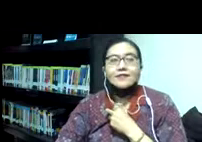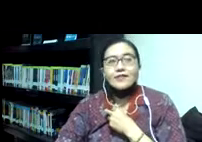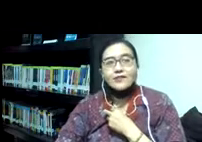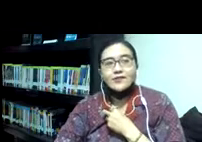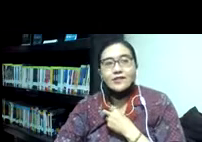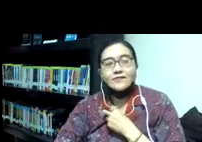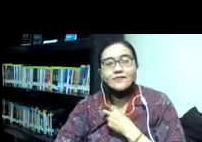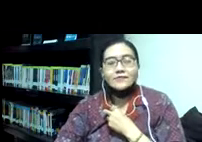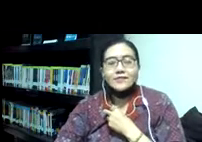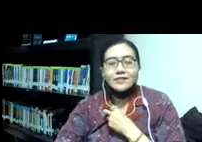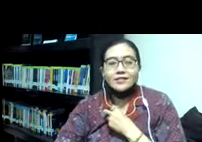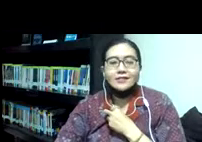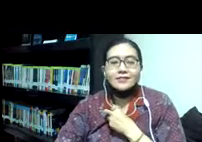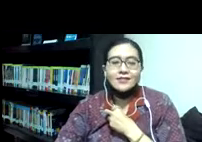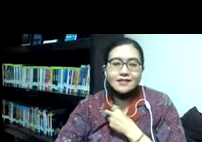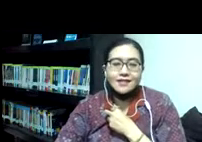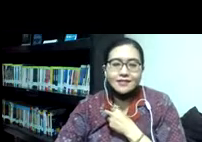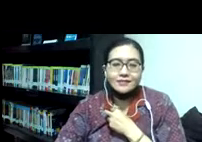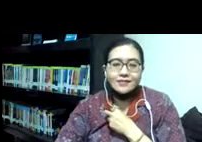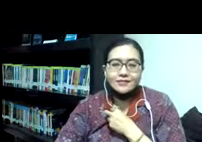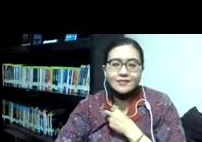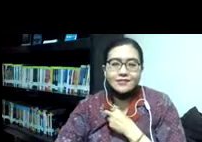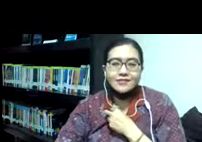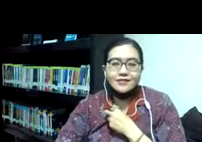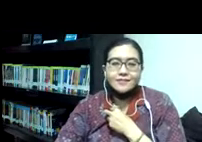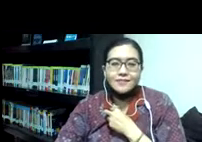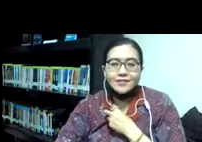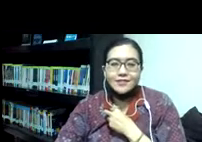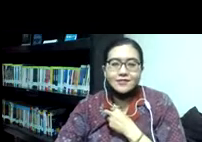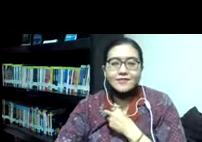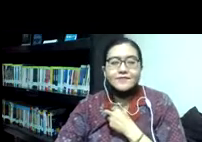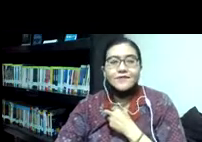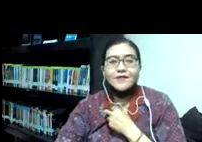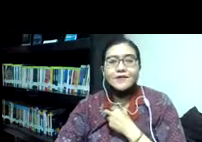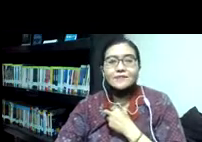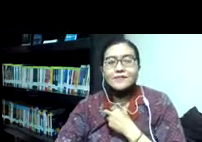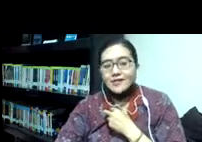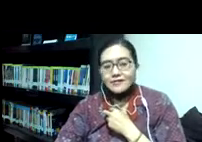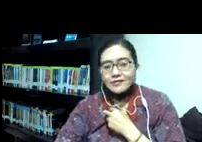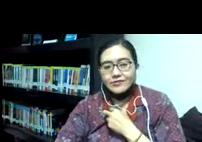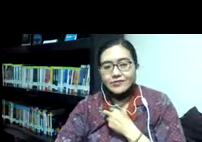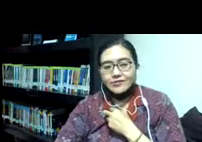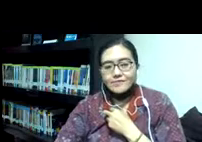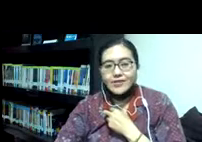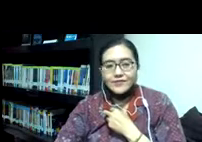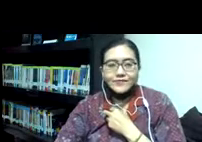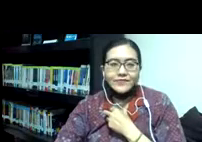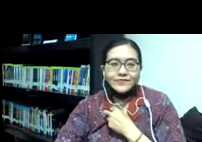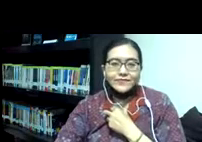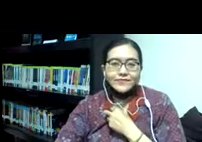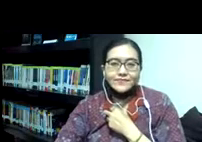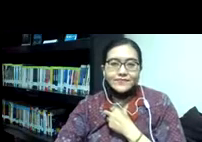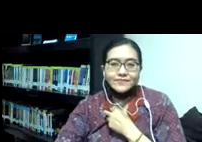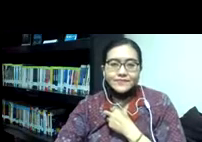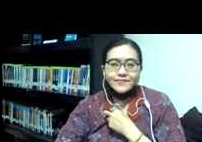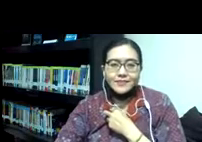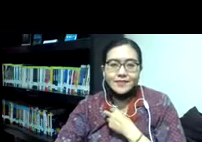So it is not only from the sign language, but also from the cultural point of